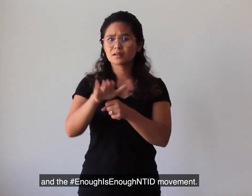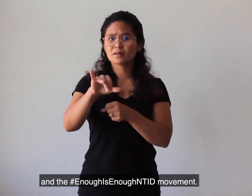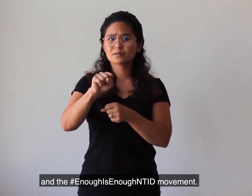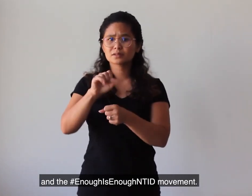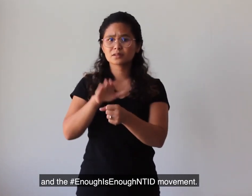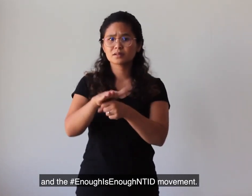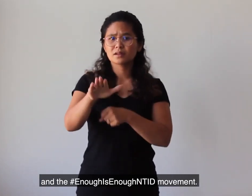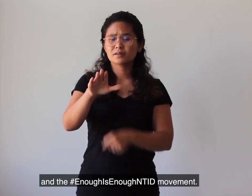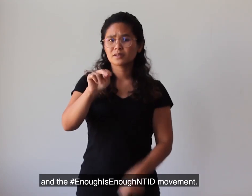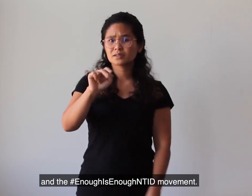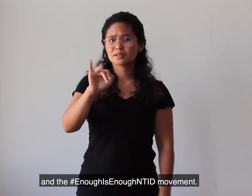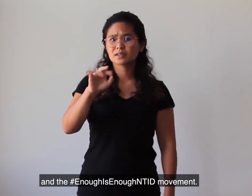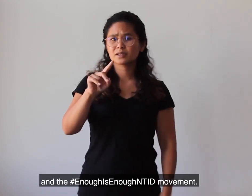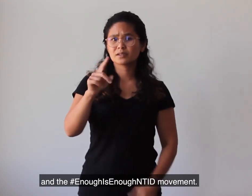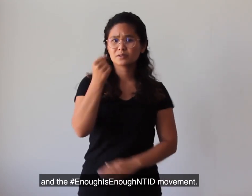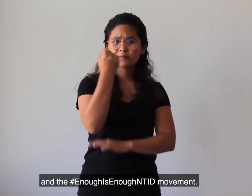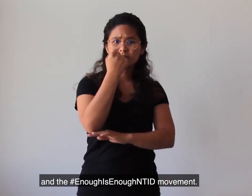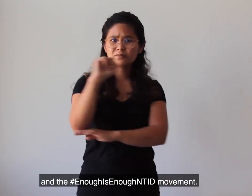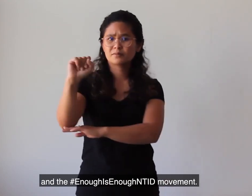Enough NTID movement.